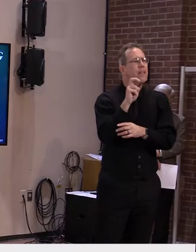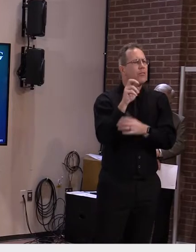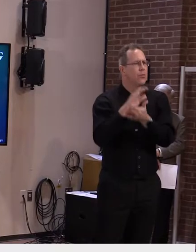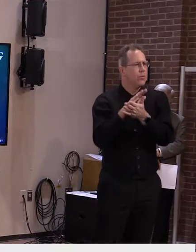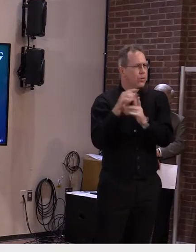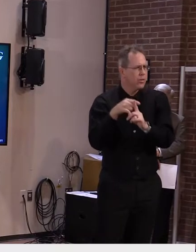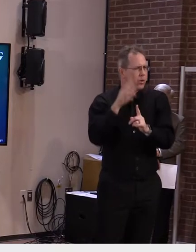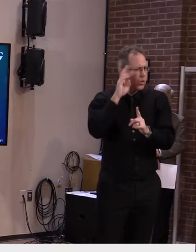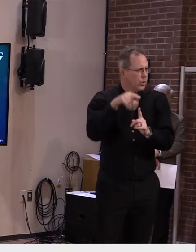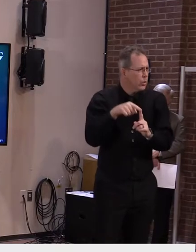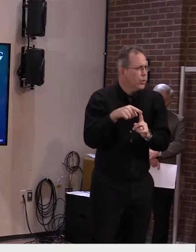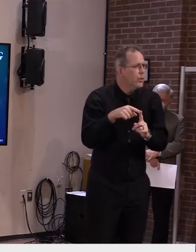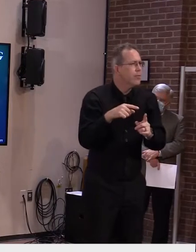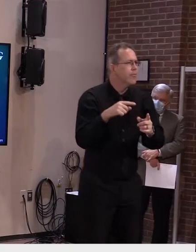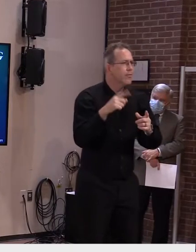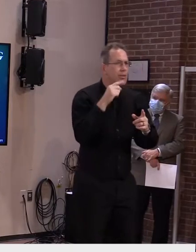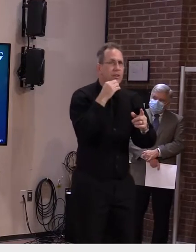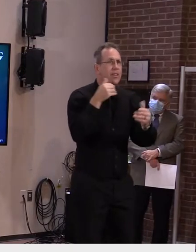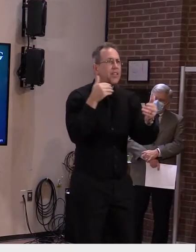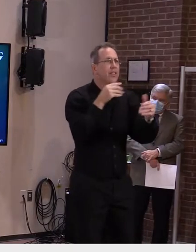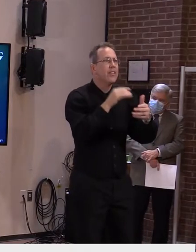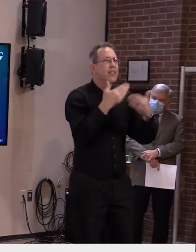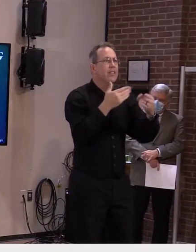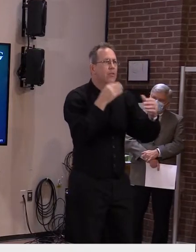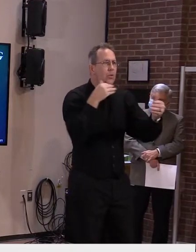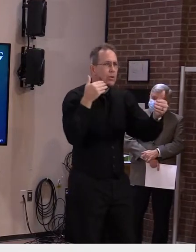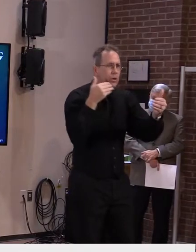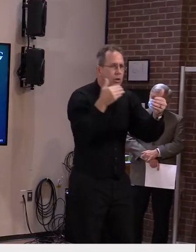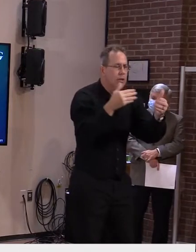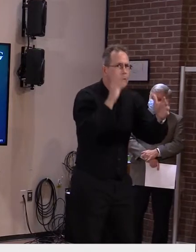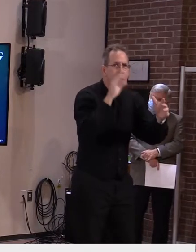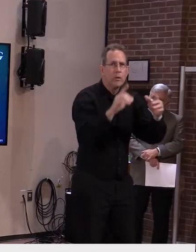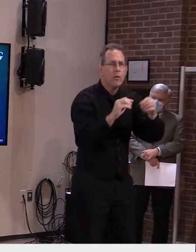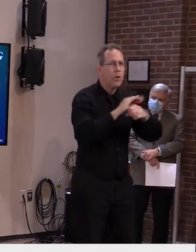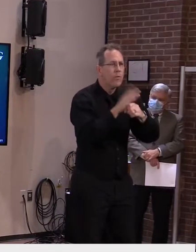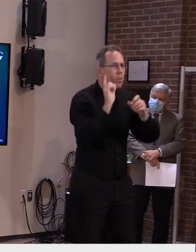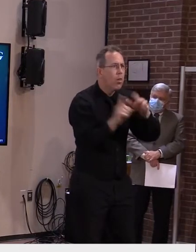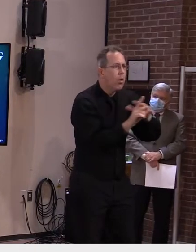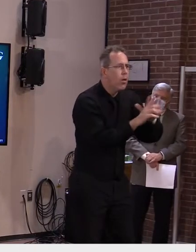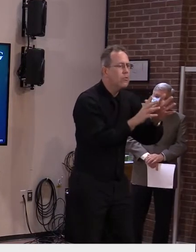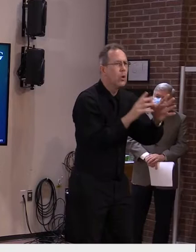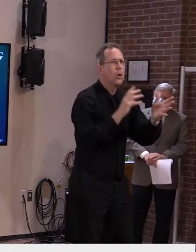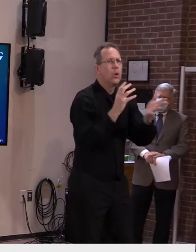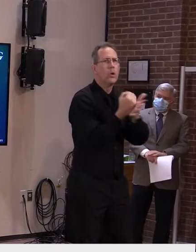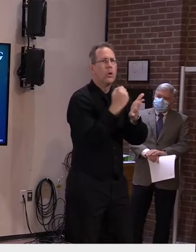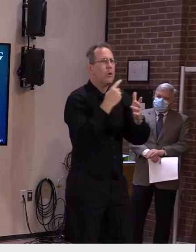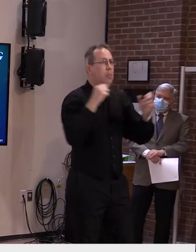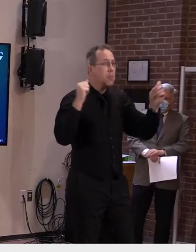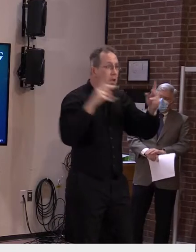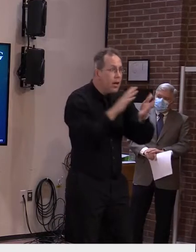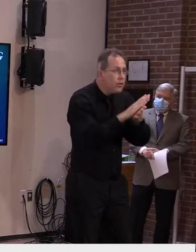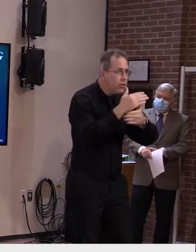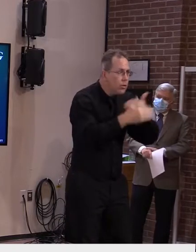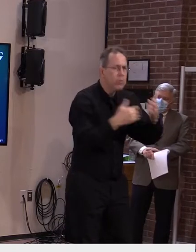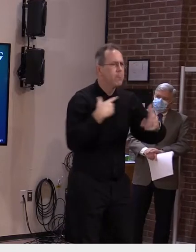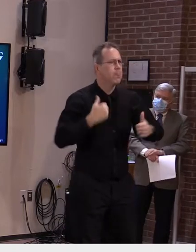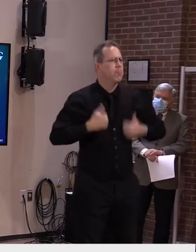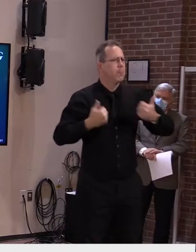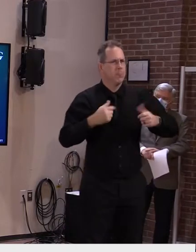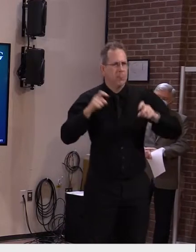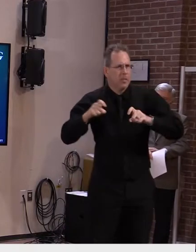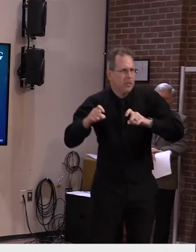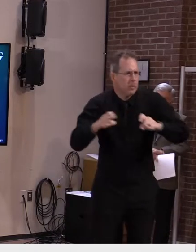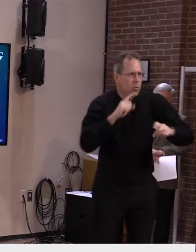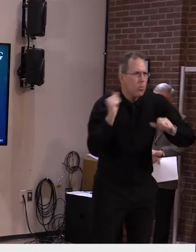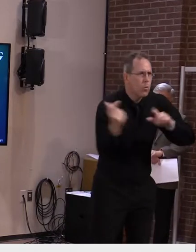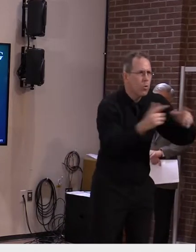They worked hard over the weekend to implement test to stay Monday, the first day back from the vacation. Among Cabot, Danville, and Waterford schools,